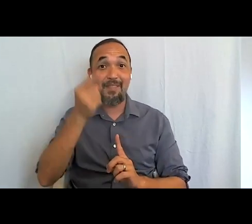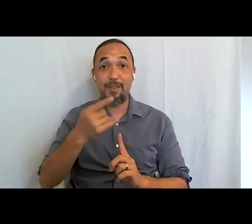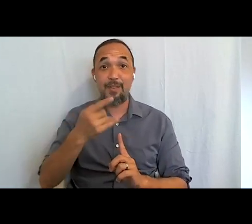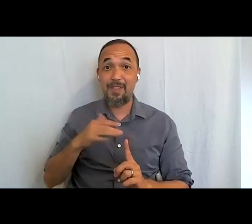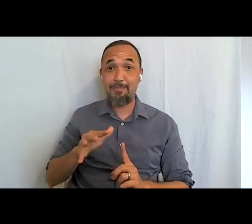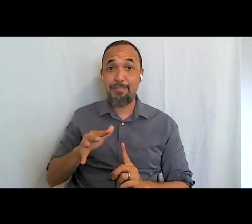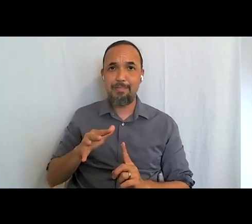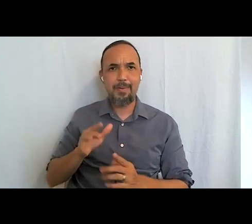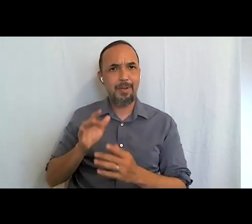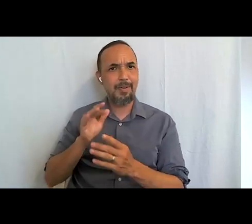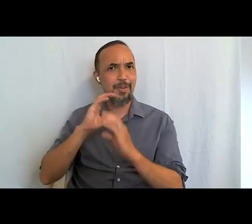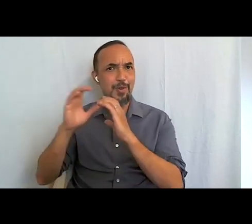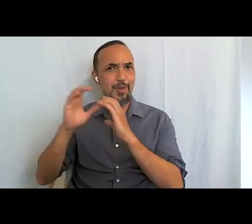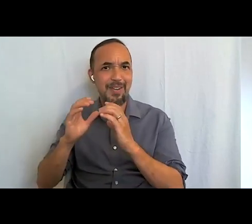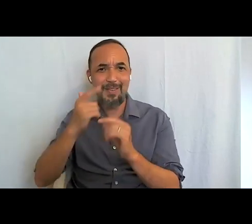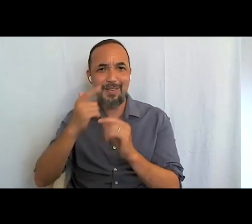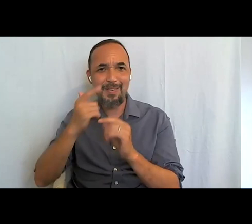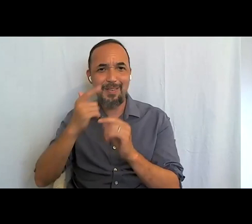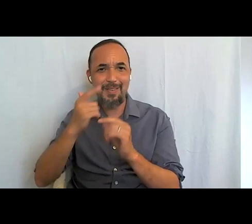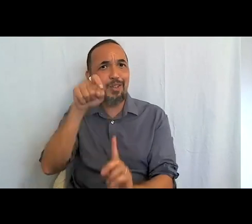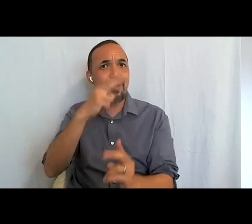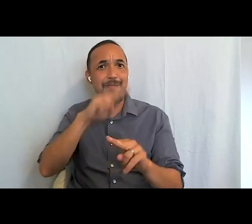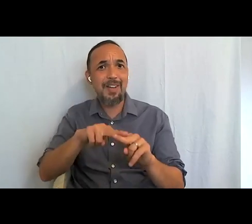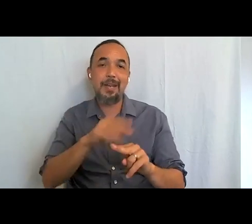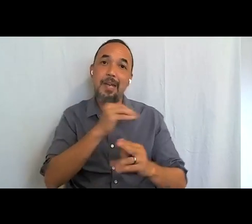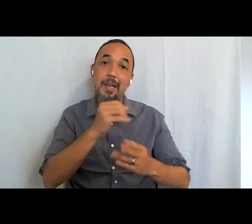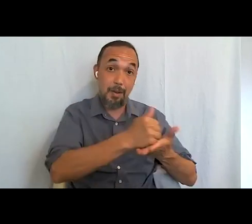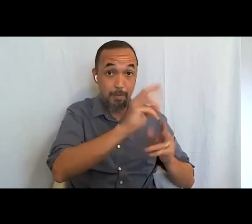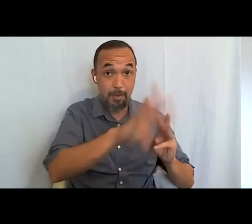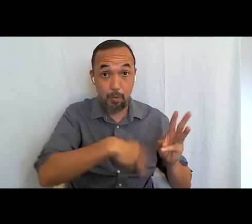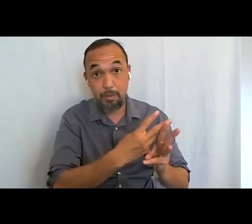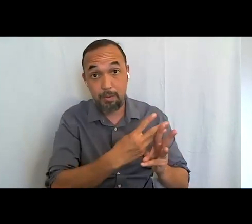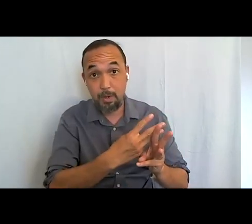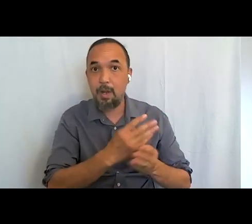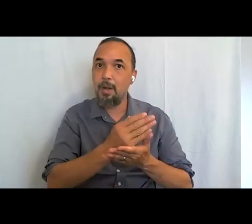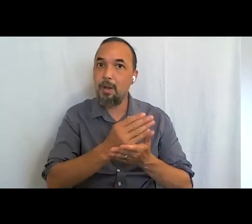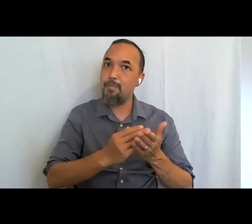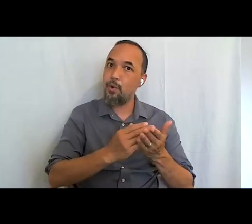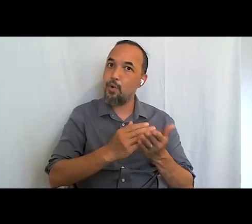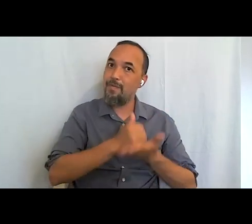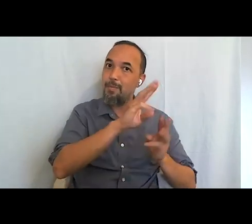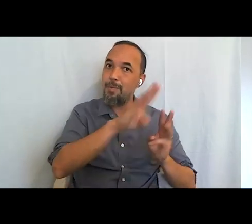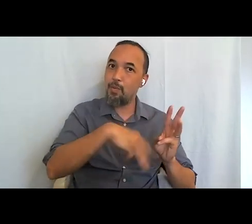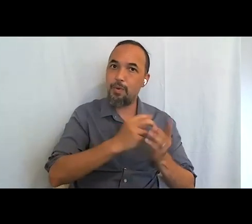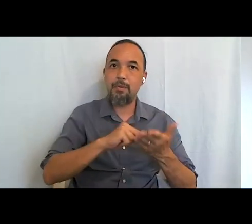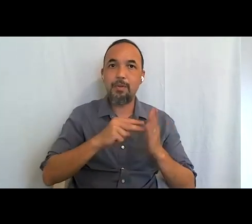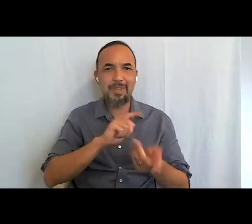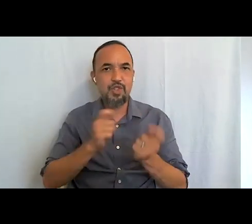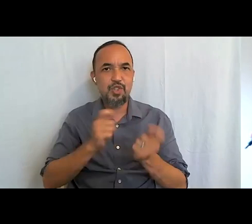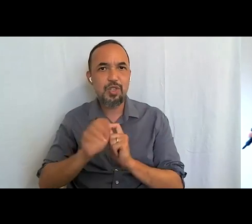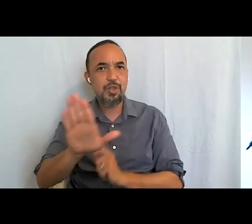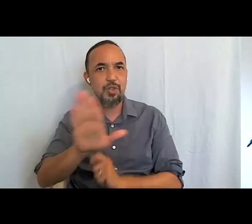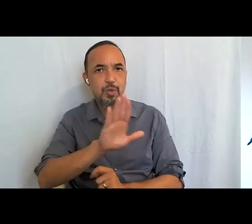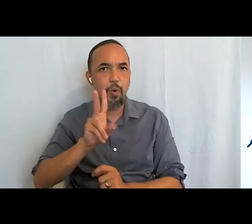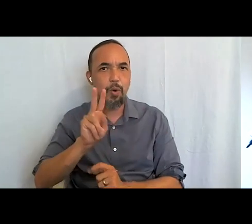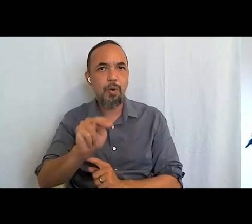here is fun and changing the world. And part of that changing the world is changing our world. So if you're feeling anxious, moving into